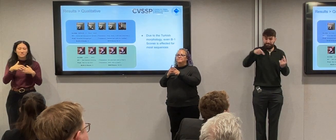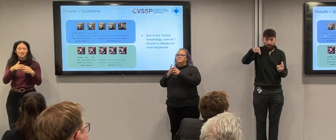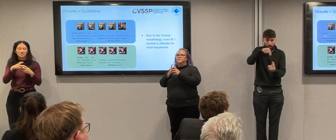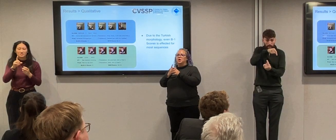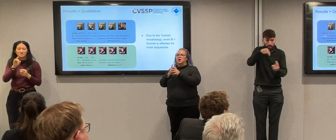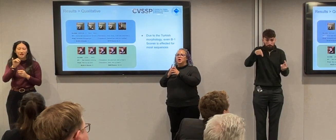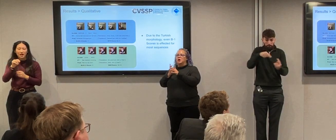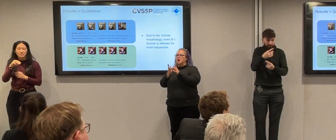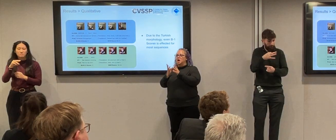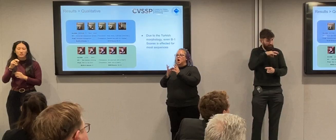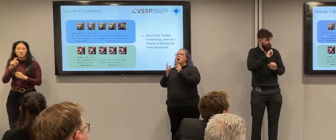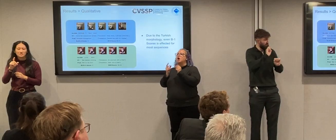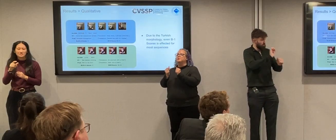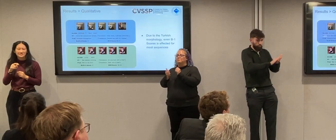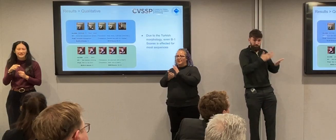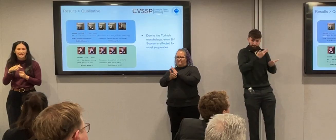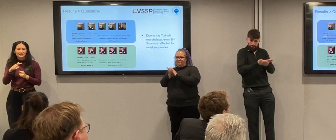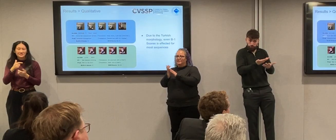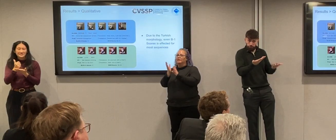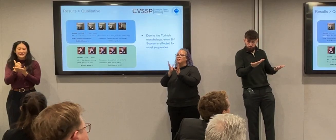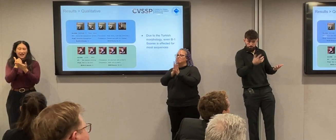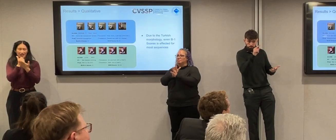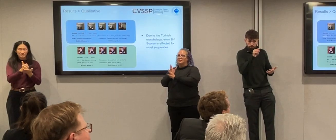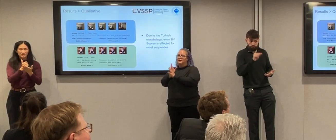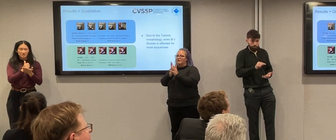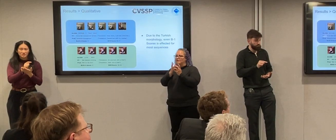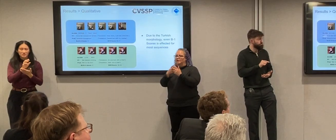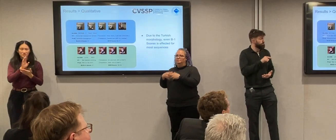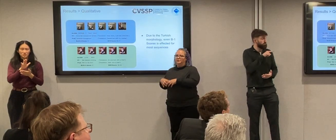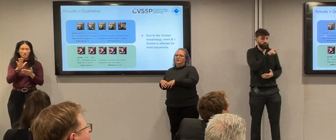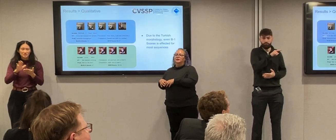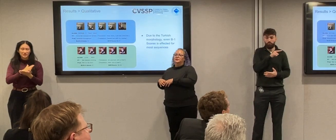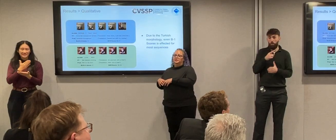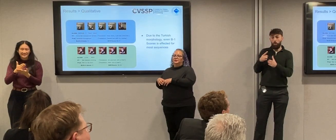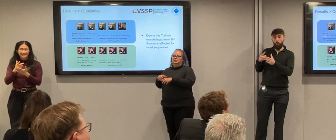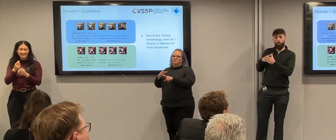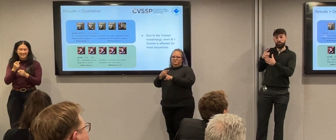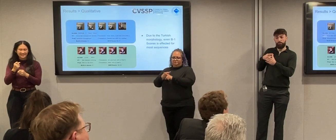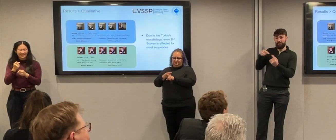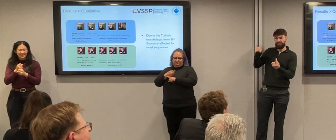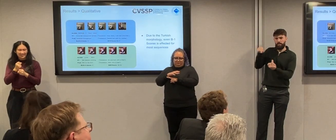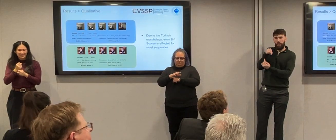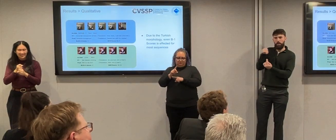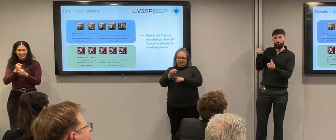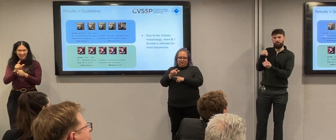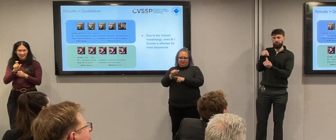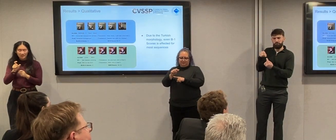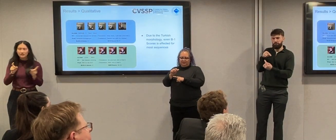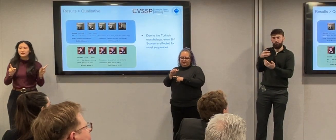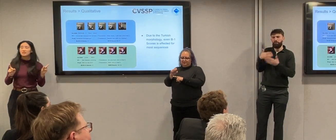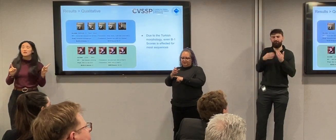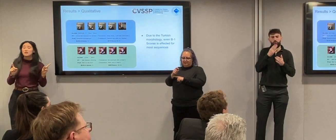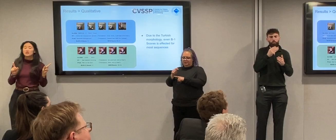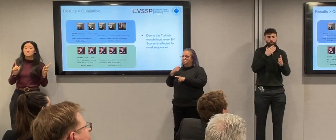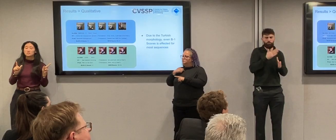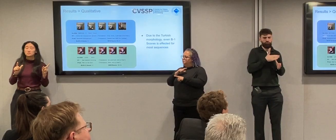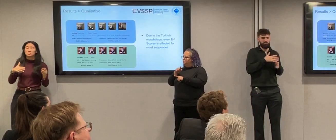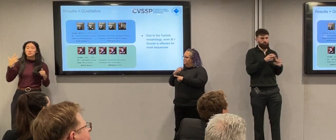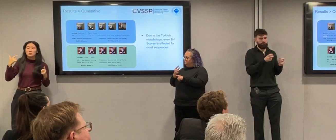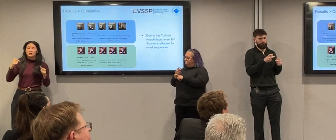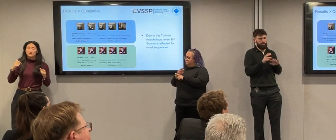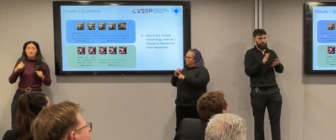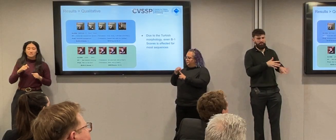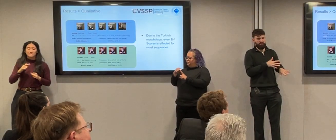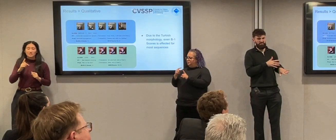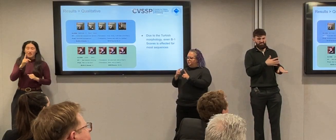task? So we only use the automatically aligned sequences, not the original subtitles. So there's